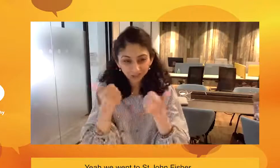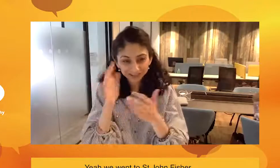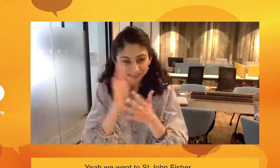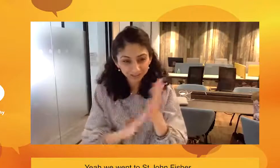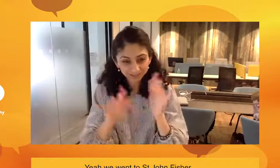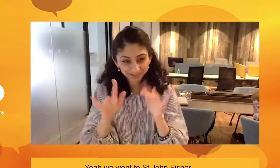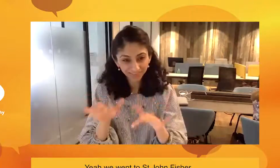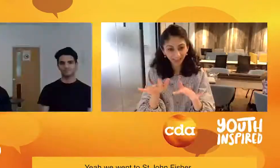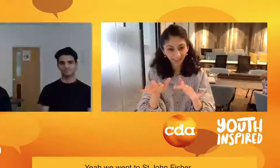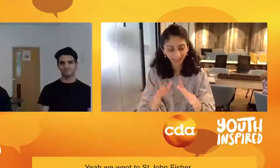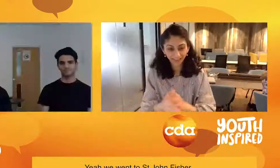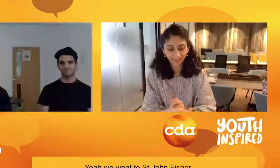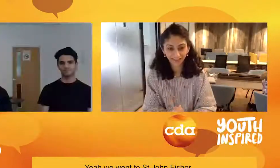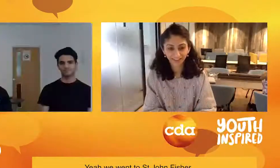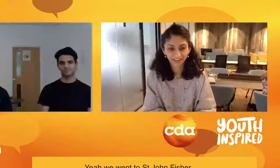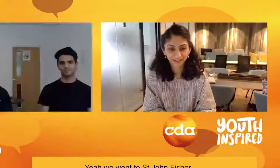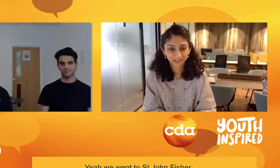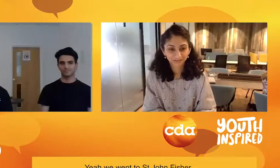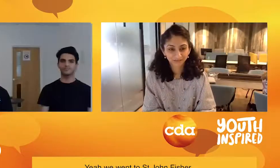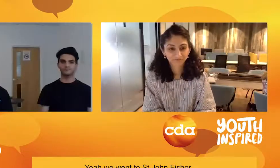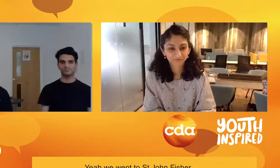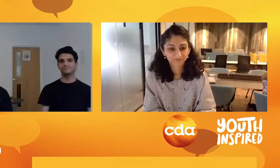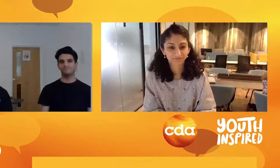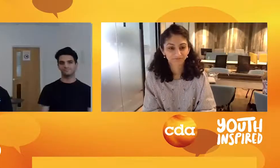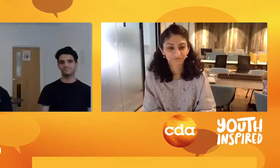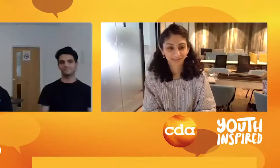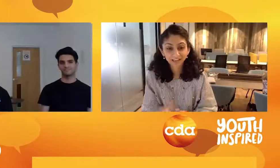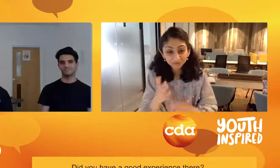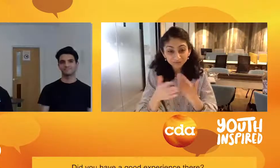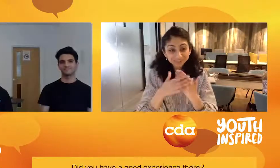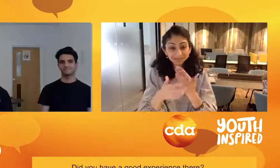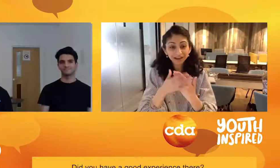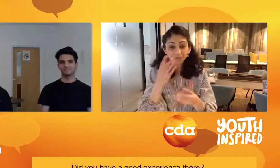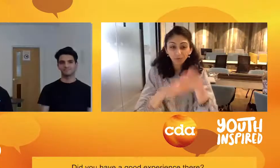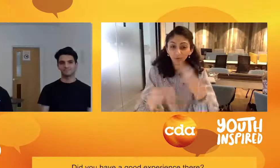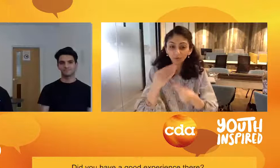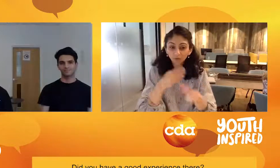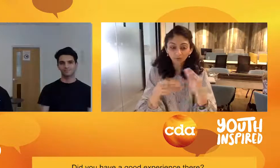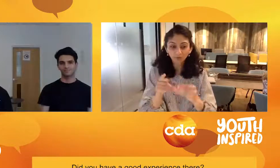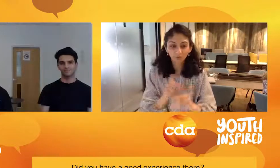St. Germain School. Did you have a good experience there?